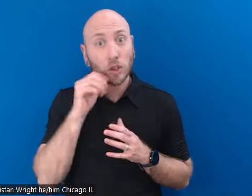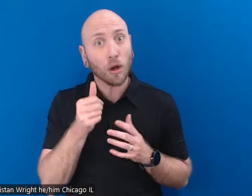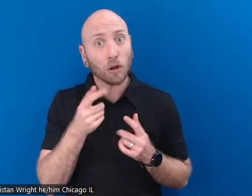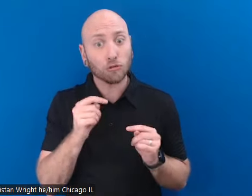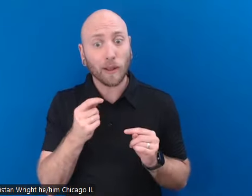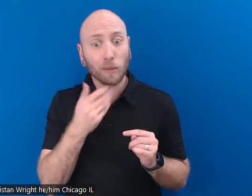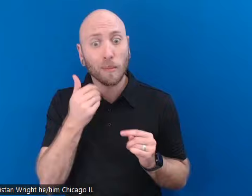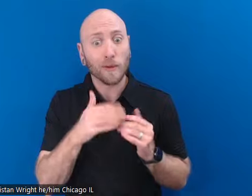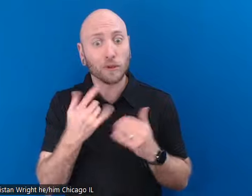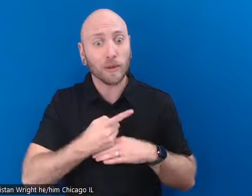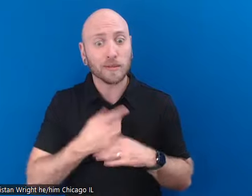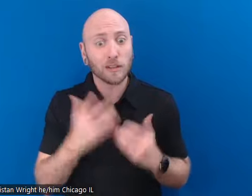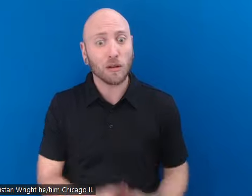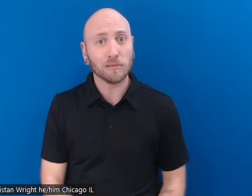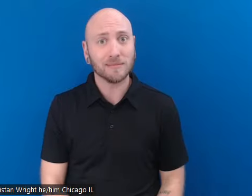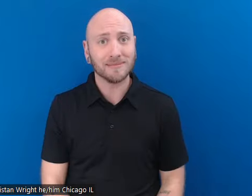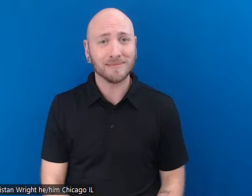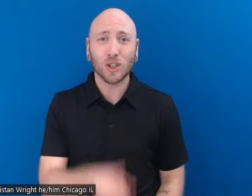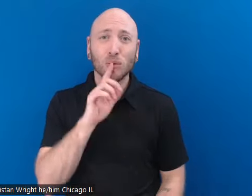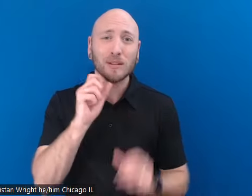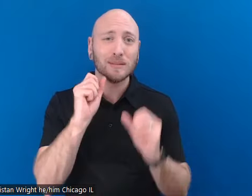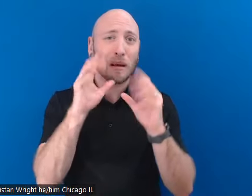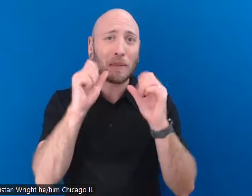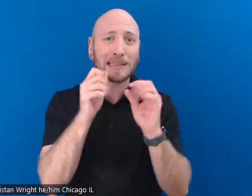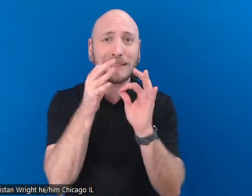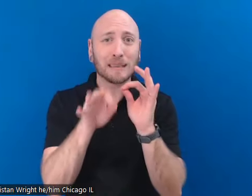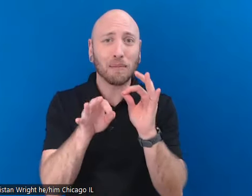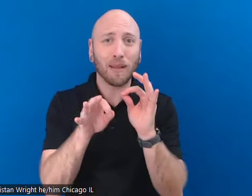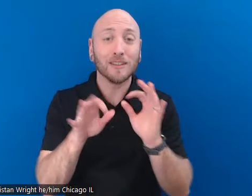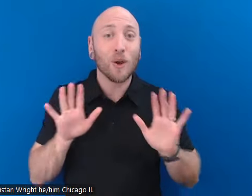that's like the amazing thing. So with that,